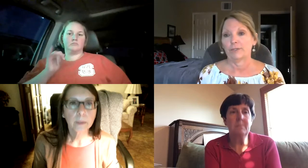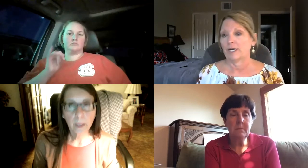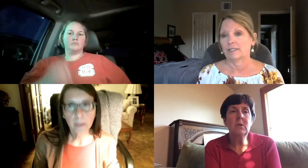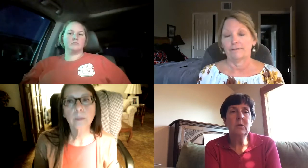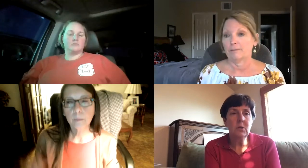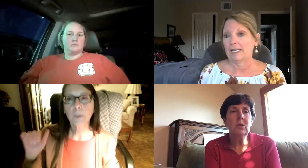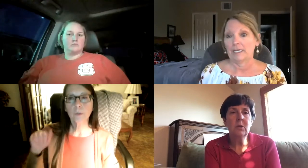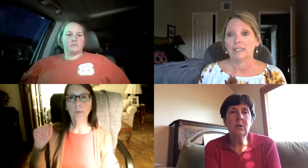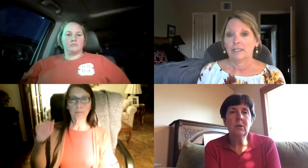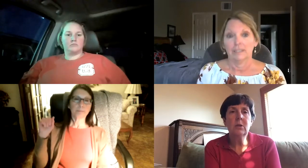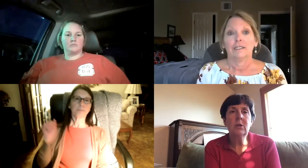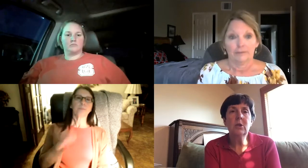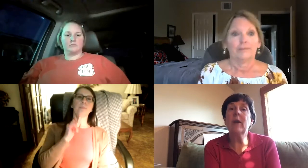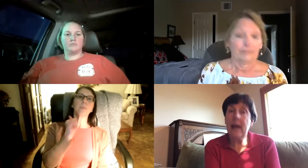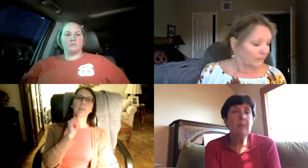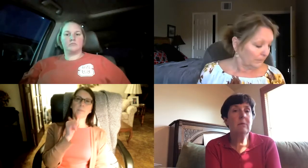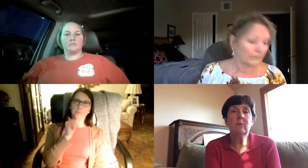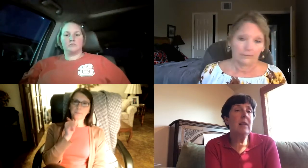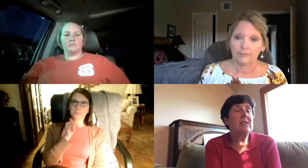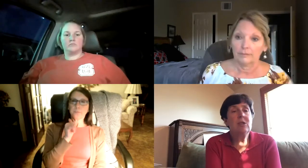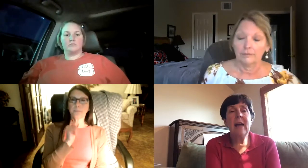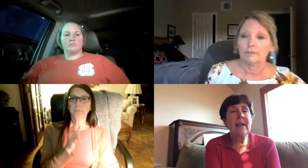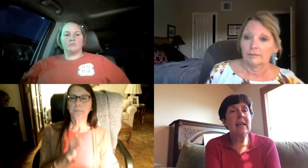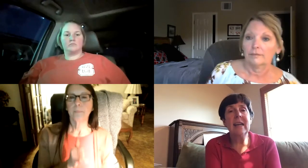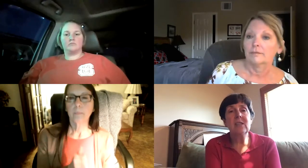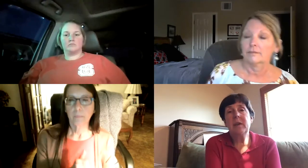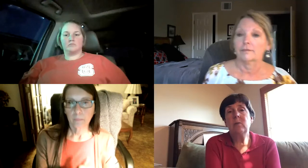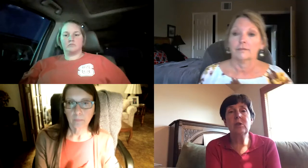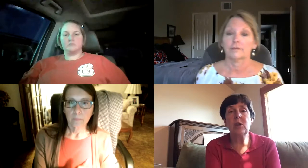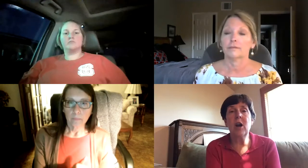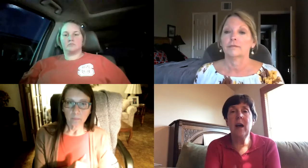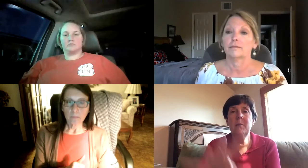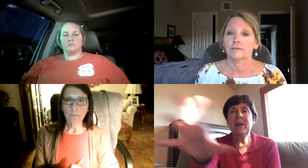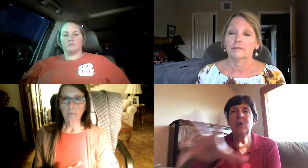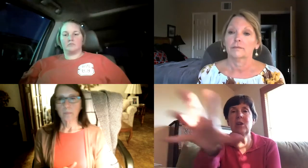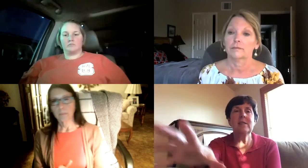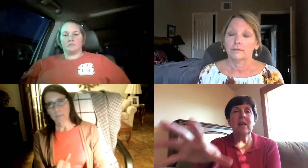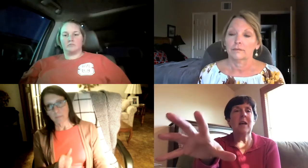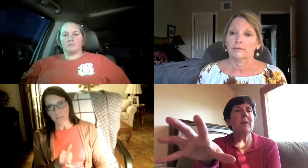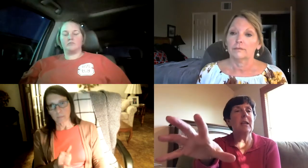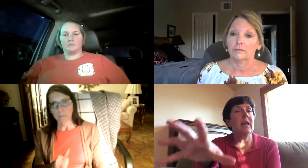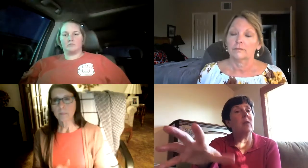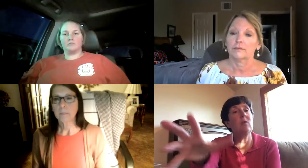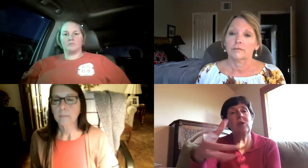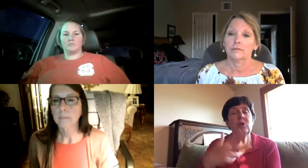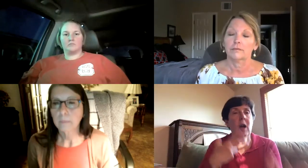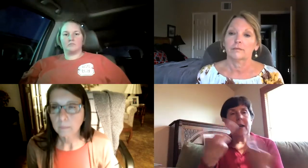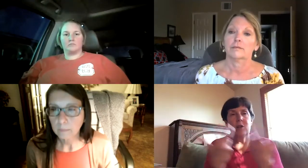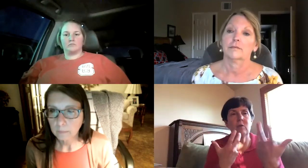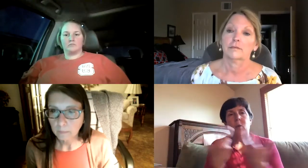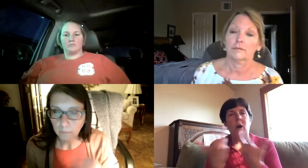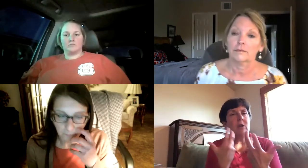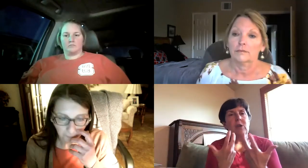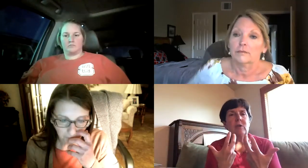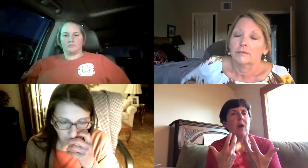very productive for me. Okay. Well, let's do that again next week. We'll start out by sharing some and then we'll just try and